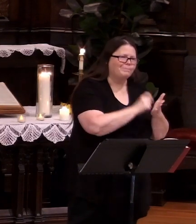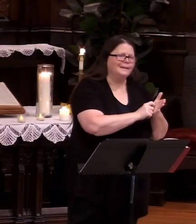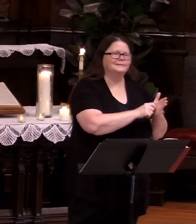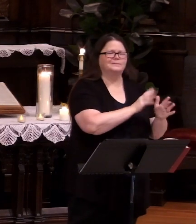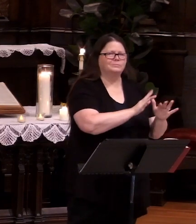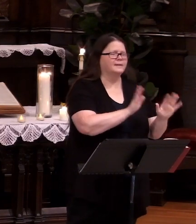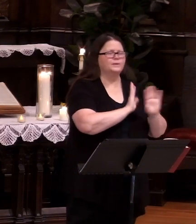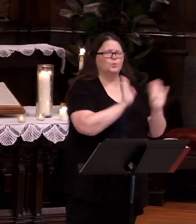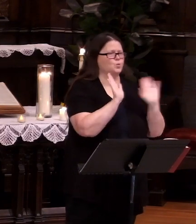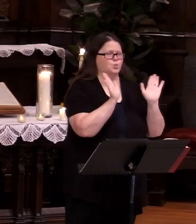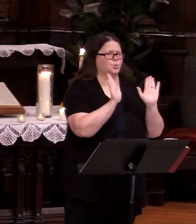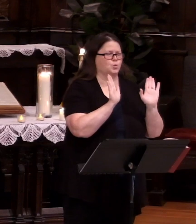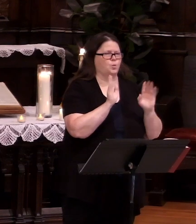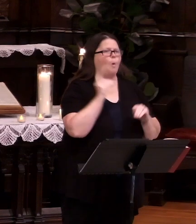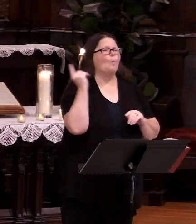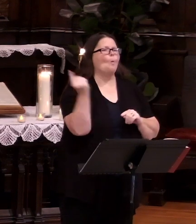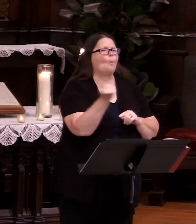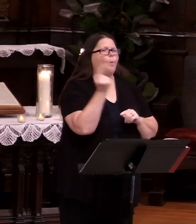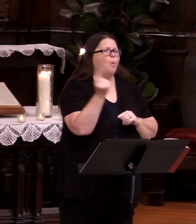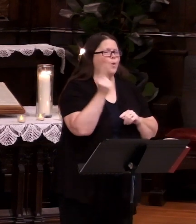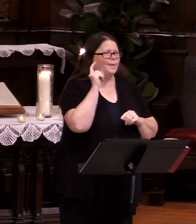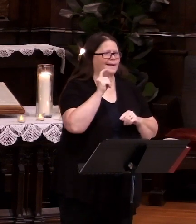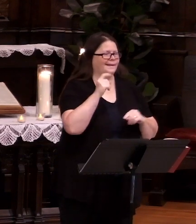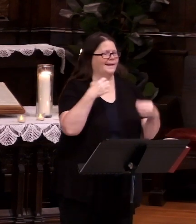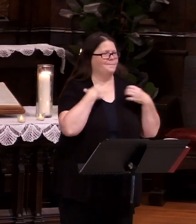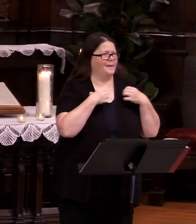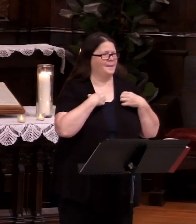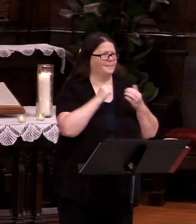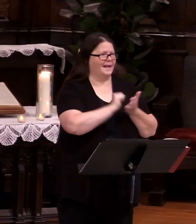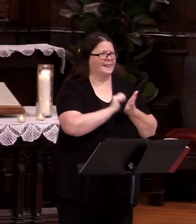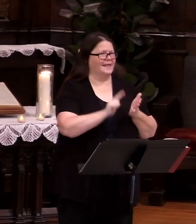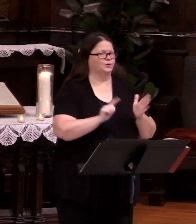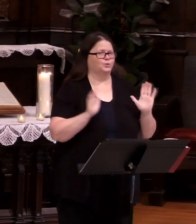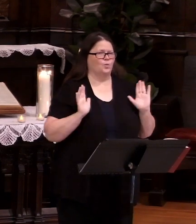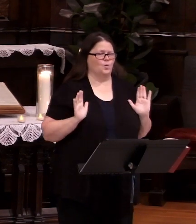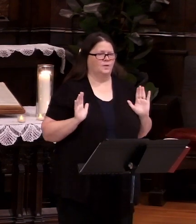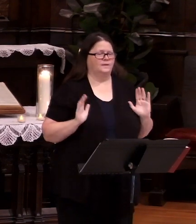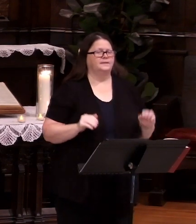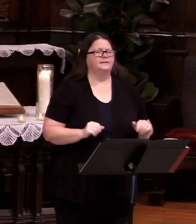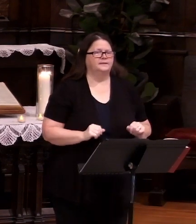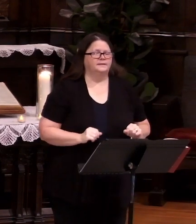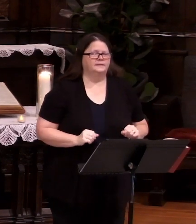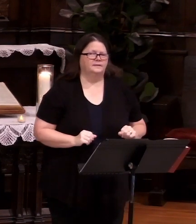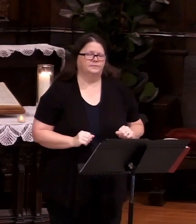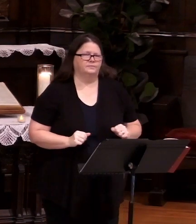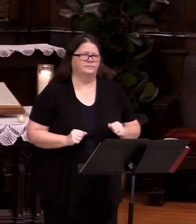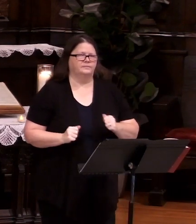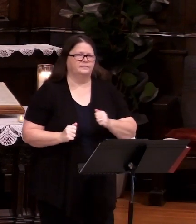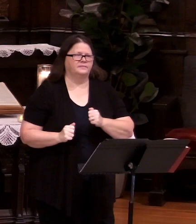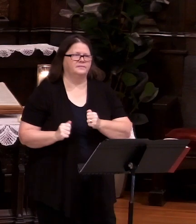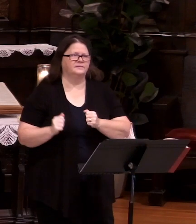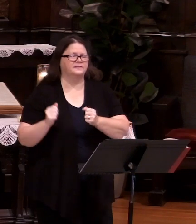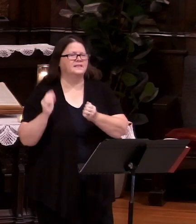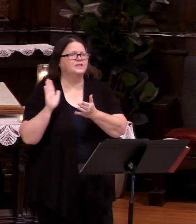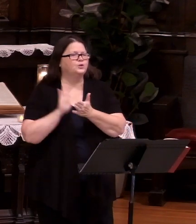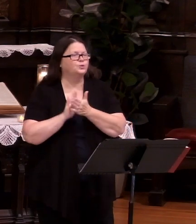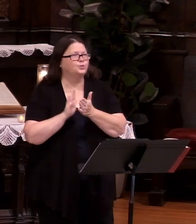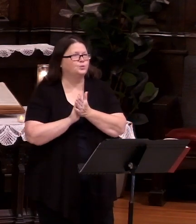for the backpacks themselves. I will say the school has an ambitious goal of 300 backpacks.